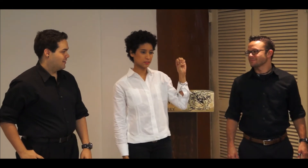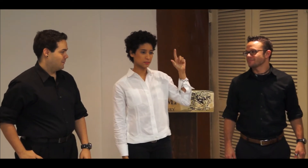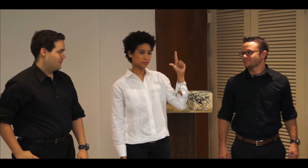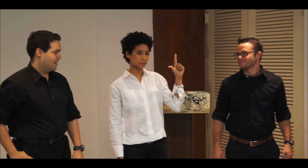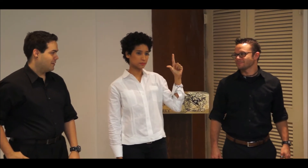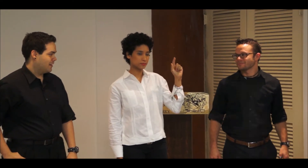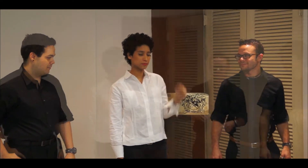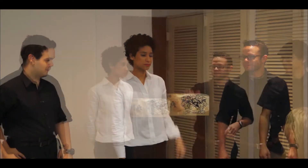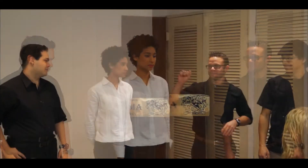Yesibel